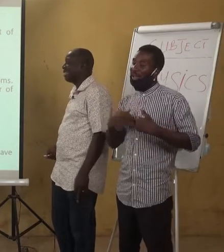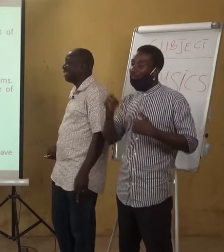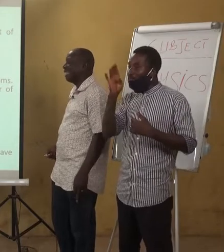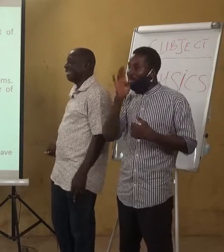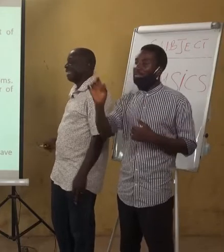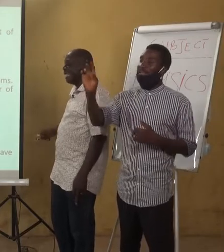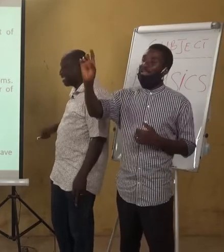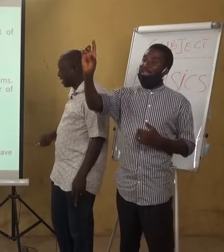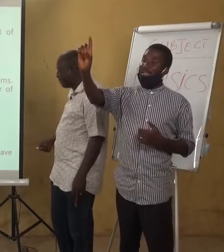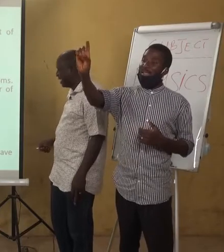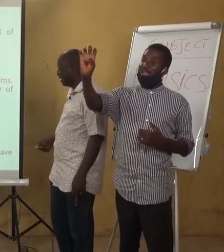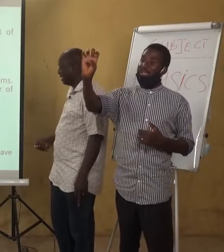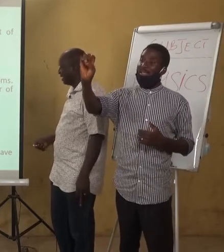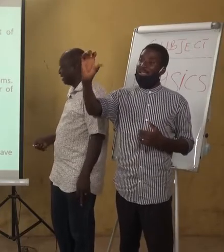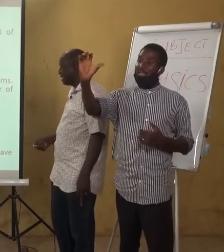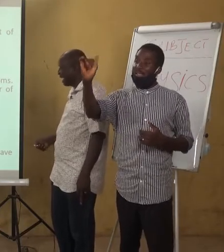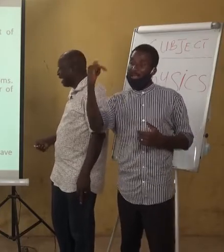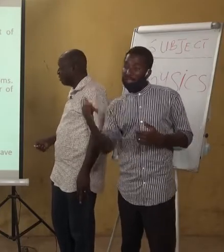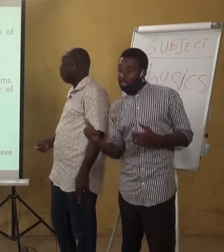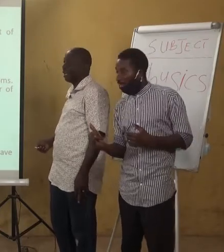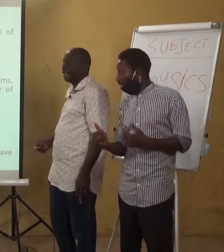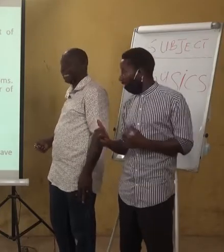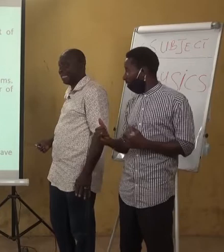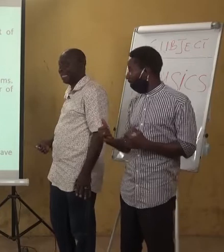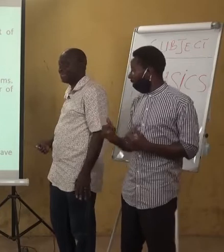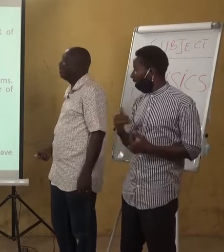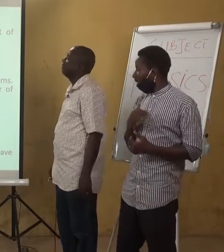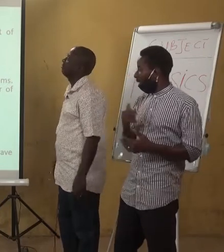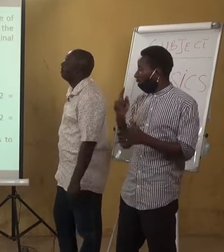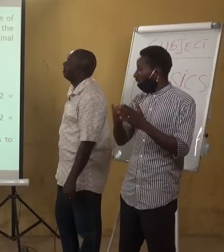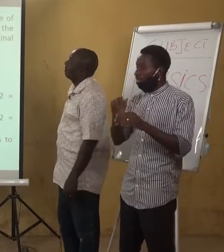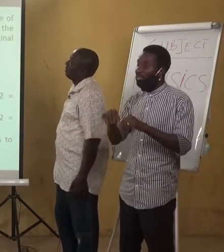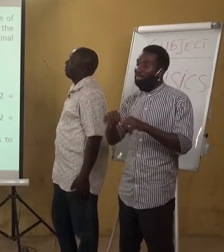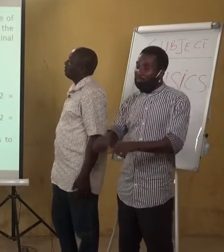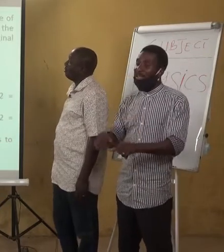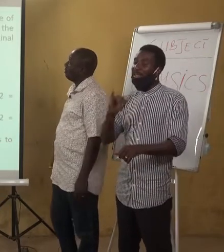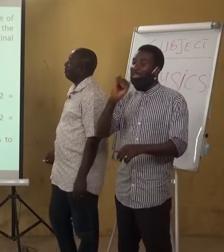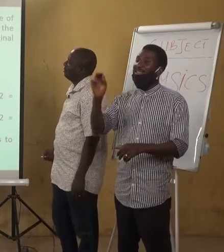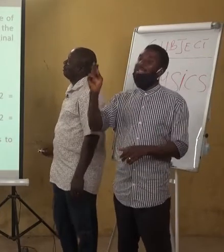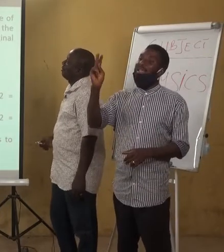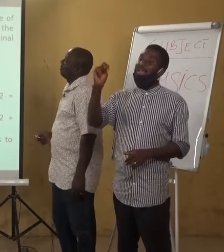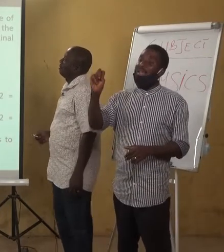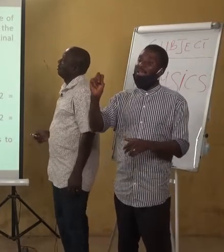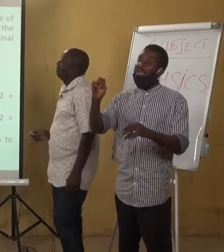what is remaining is N over 8.